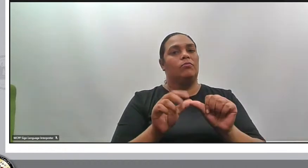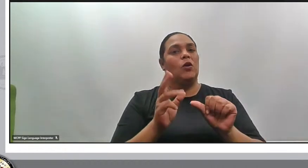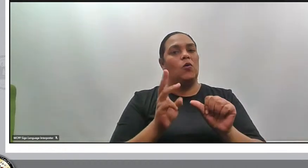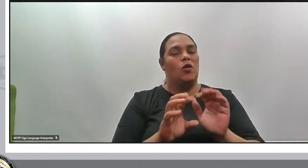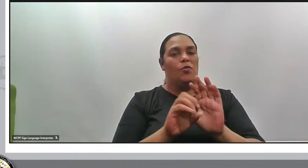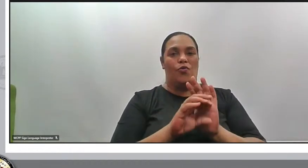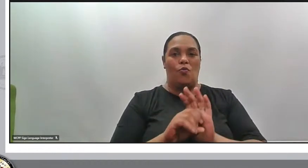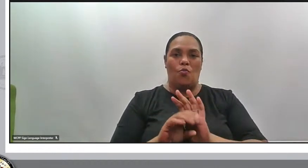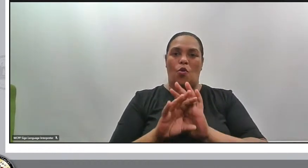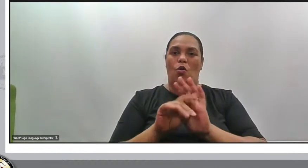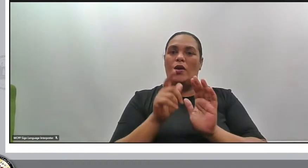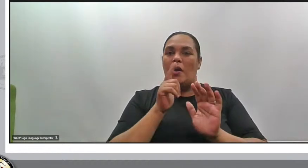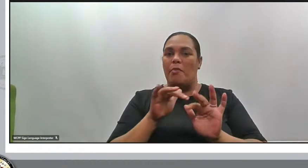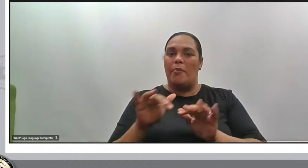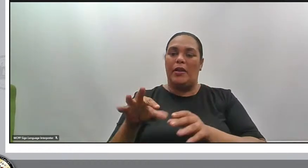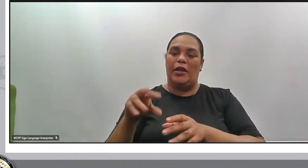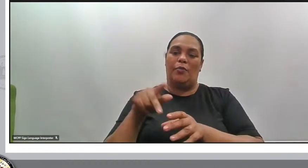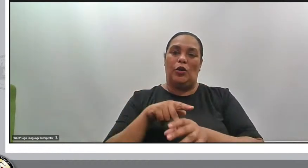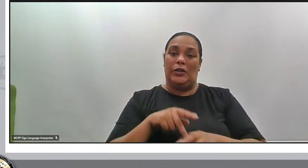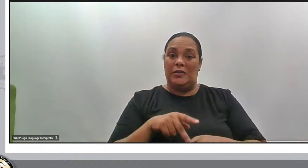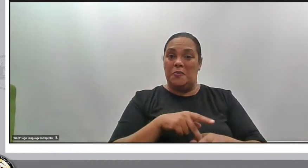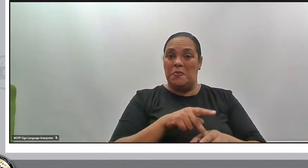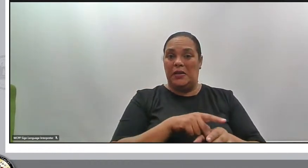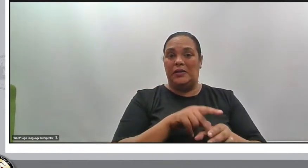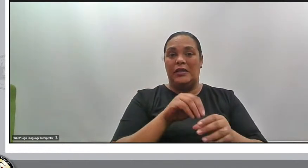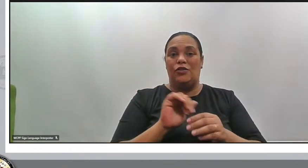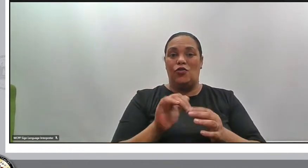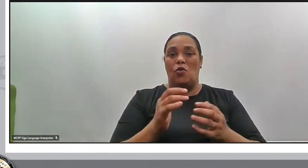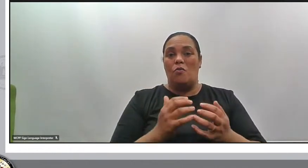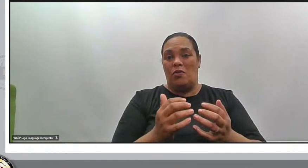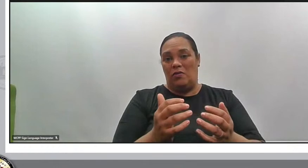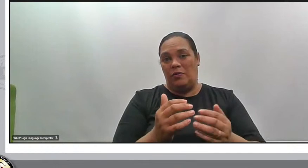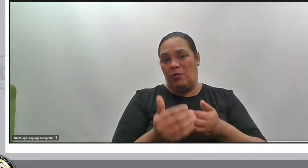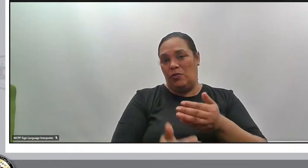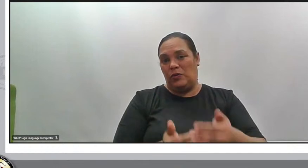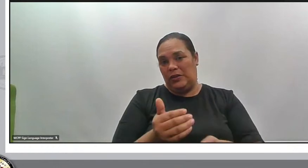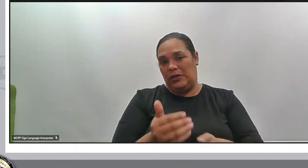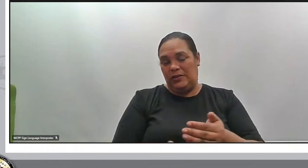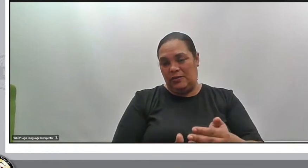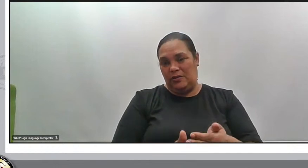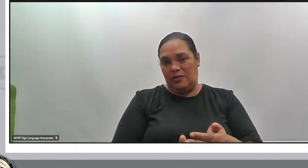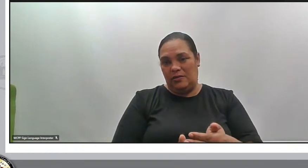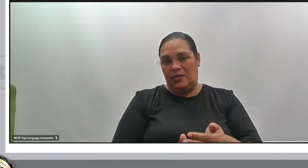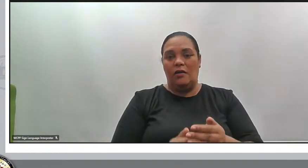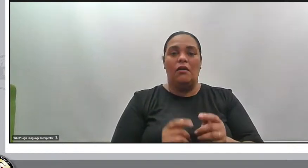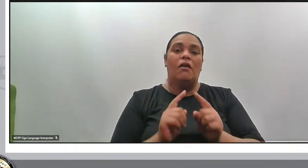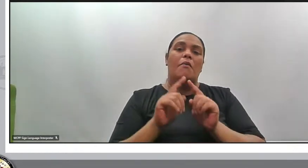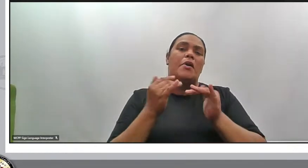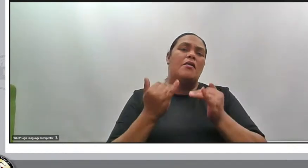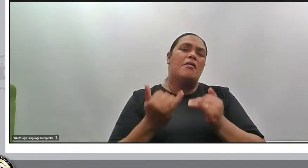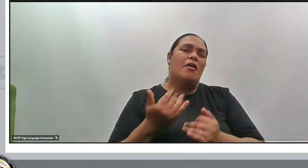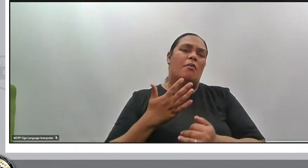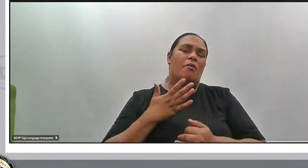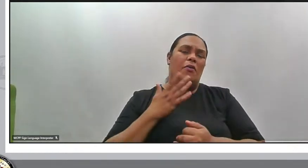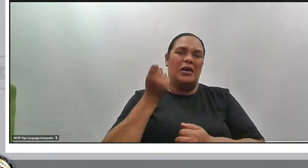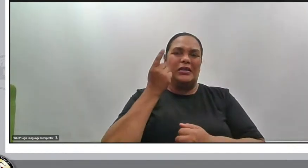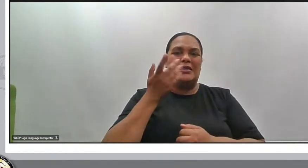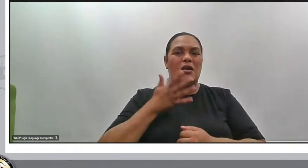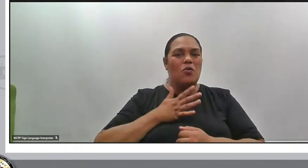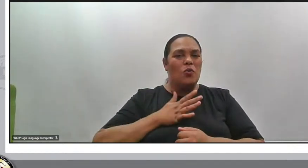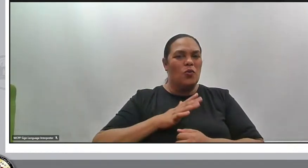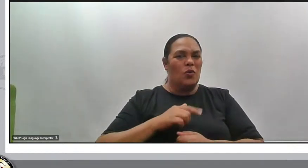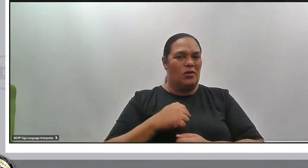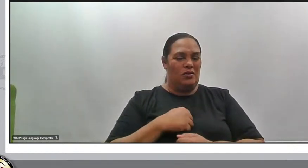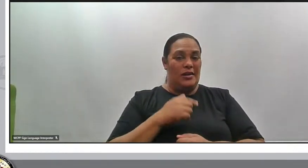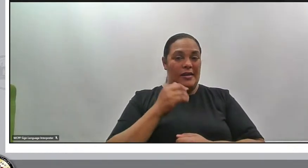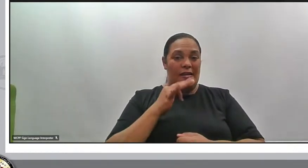promote public participation in its parliamentary processes. Now, I want to understand